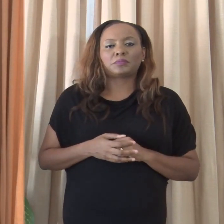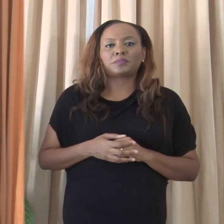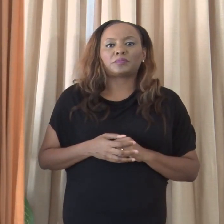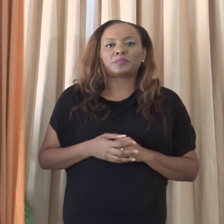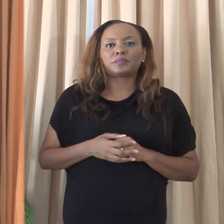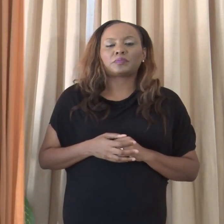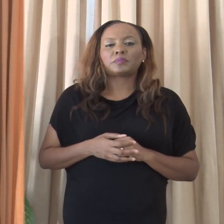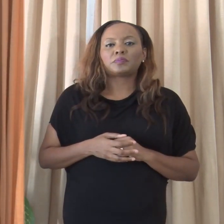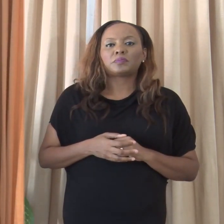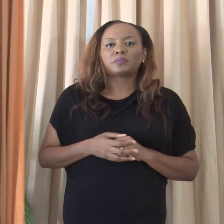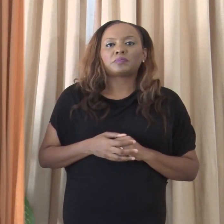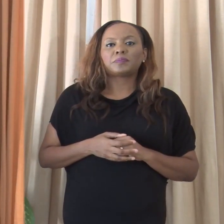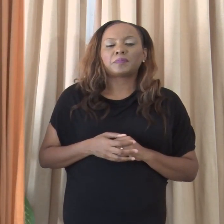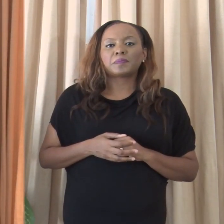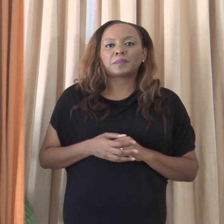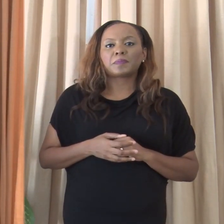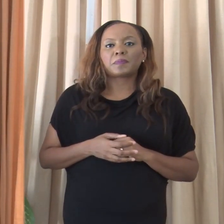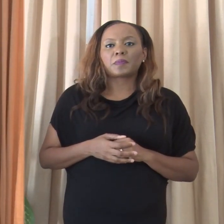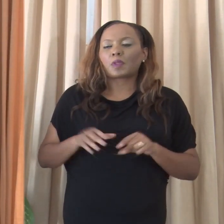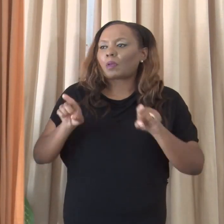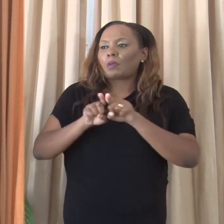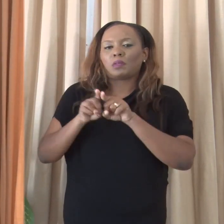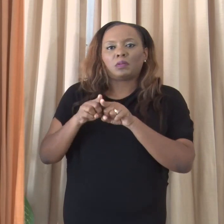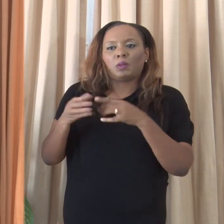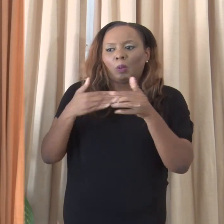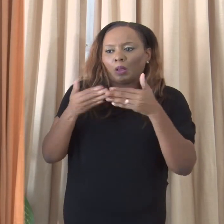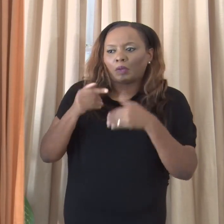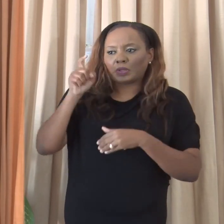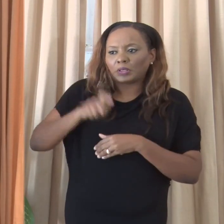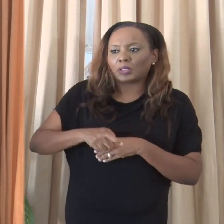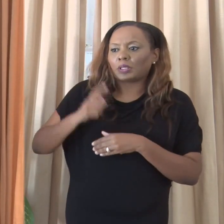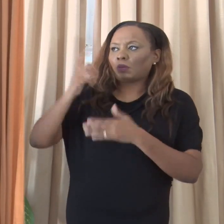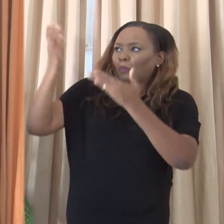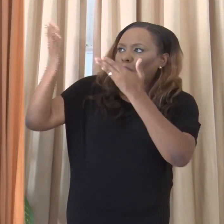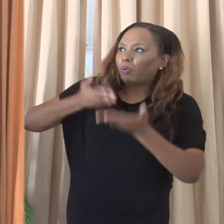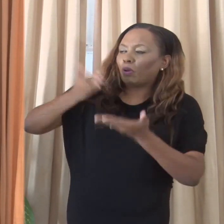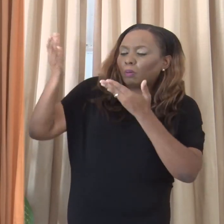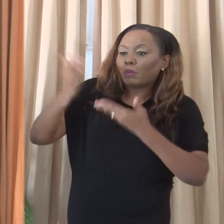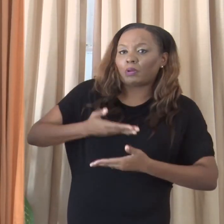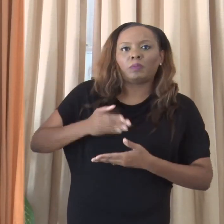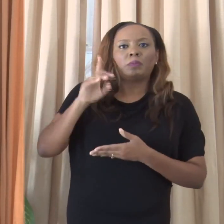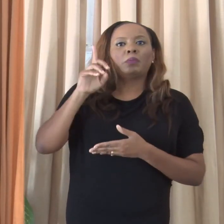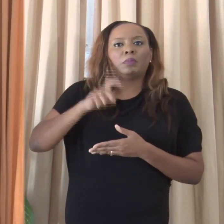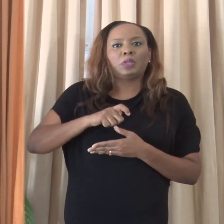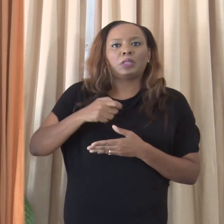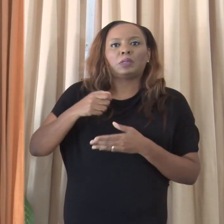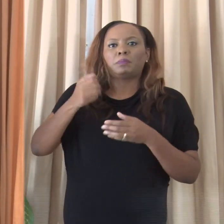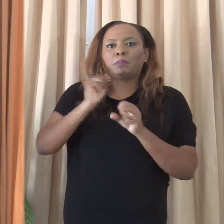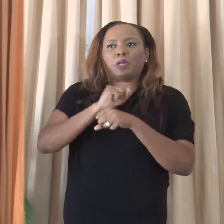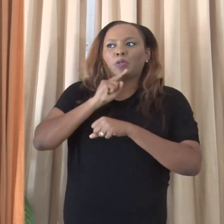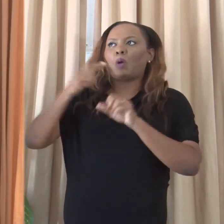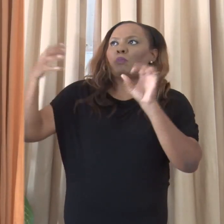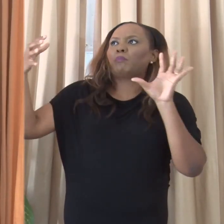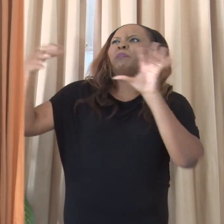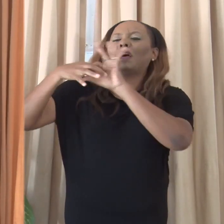facilitate the country with those things that we need to import from that particular locality.